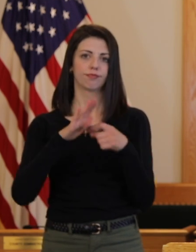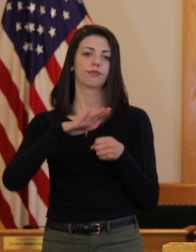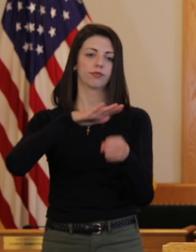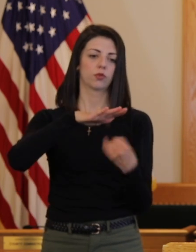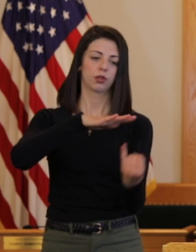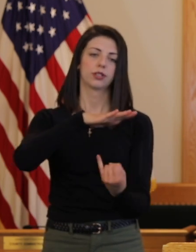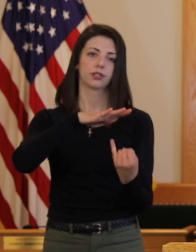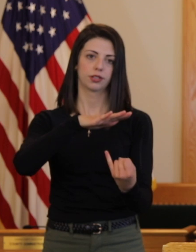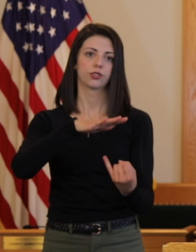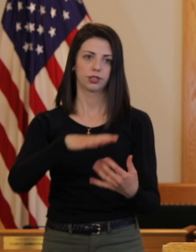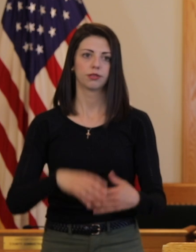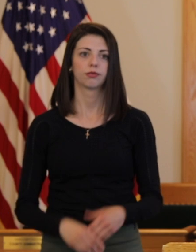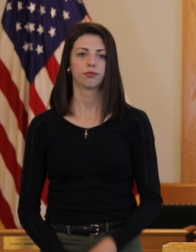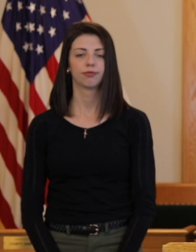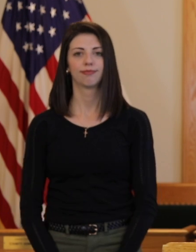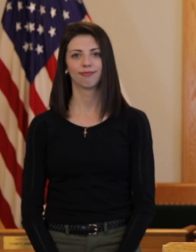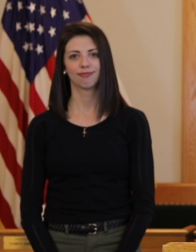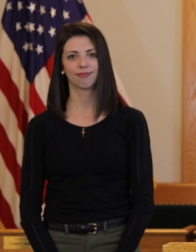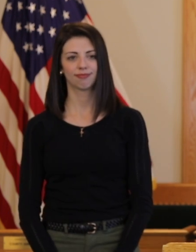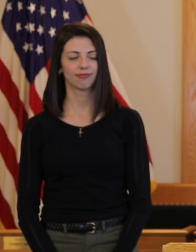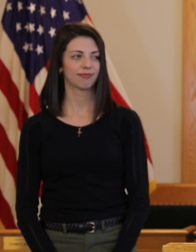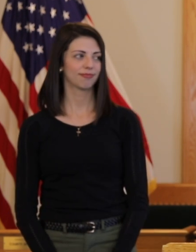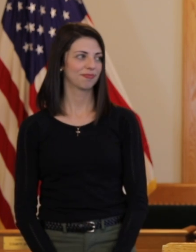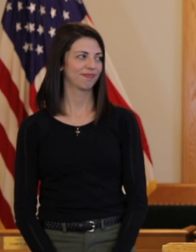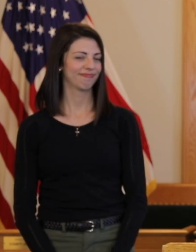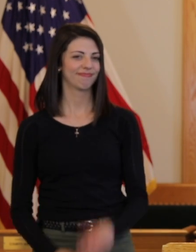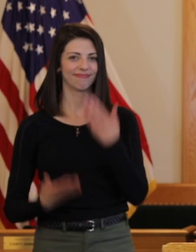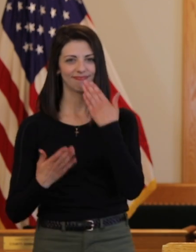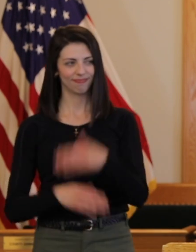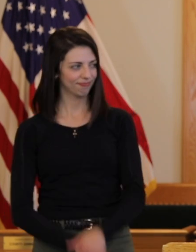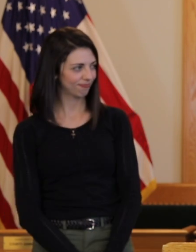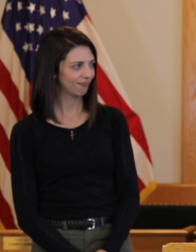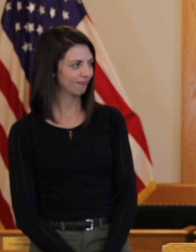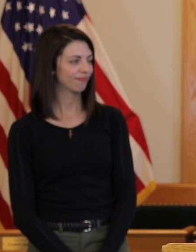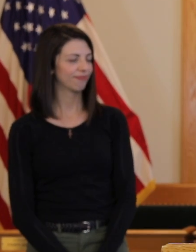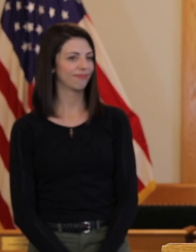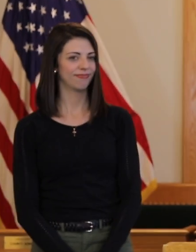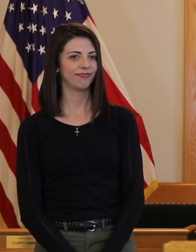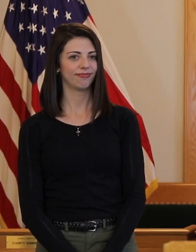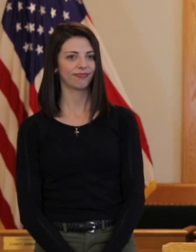mandatory isolation or quarantine. Thanks.